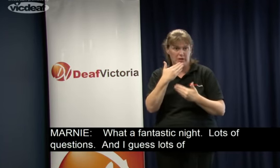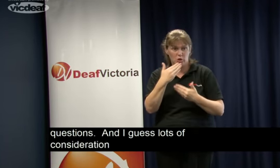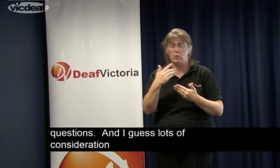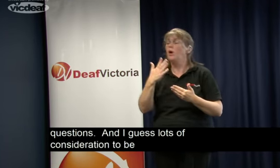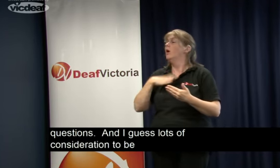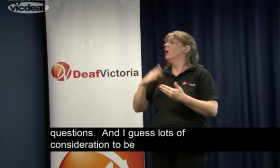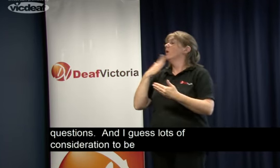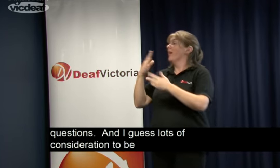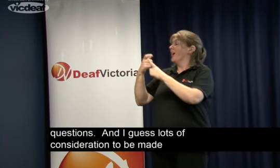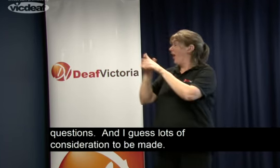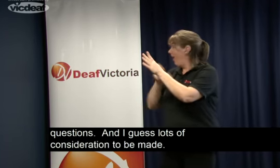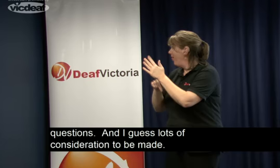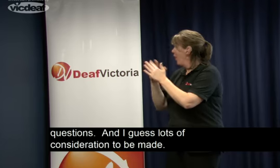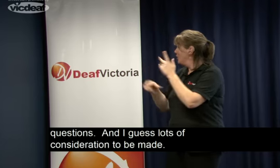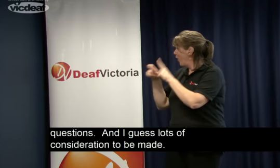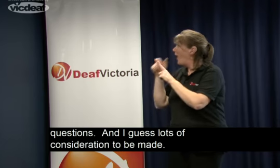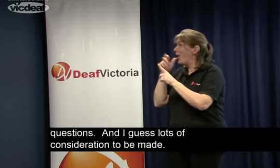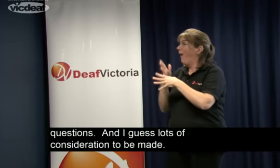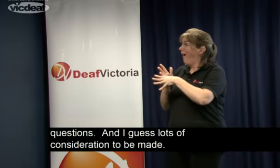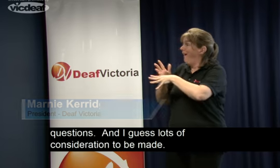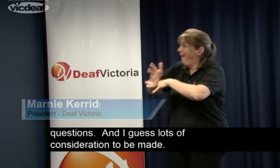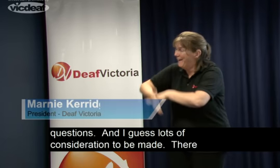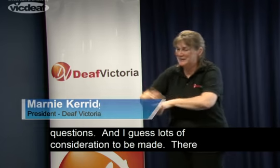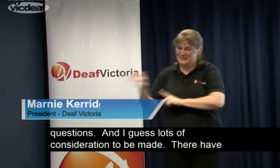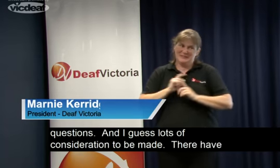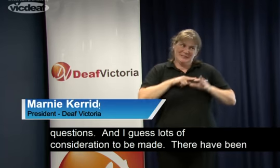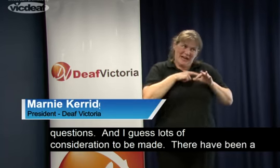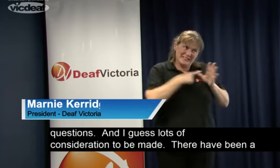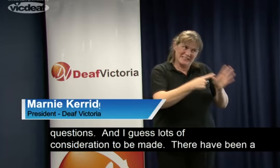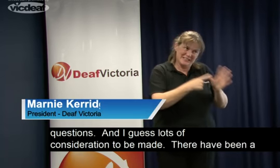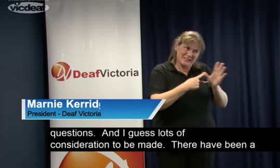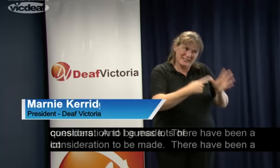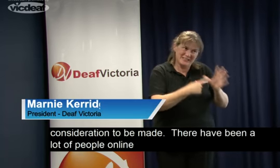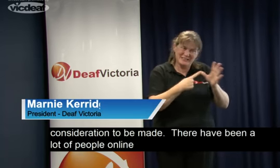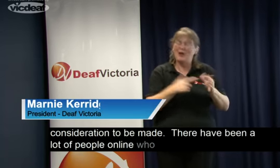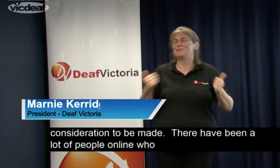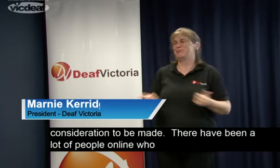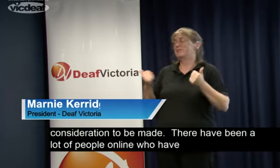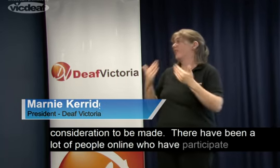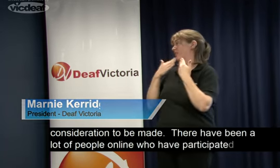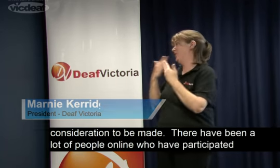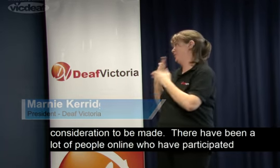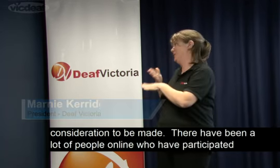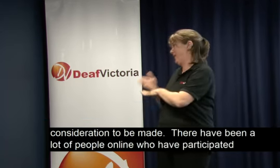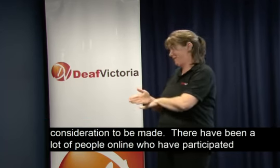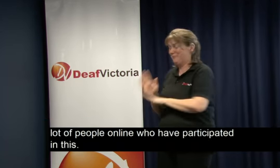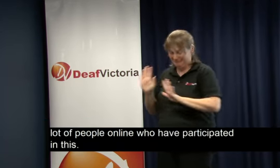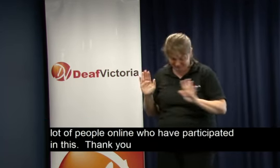there's been a lot of people that are online that have actually participated in this. Thank you to Todd and Kyle for responding to